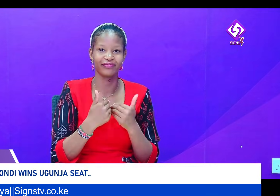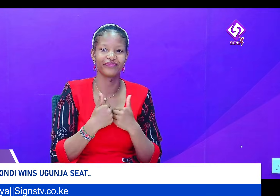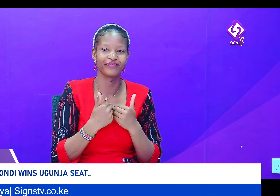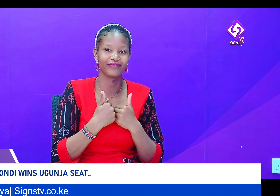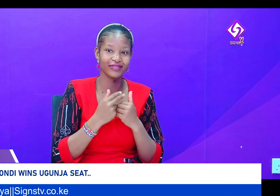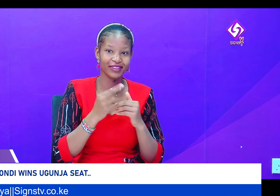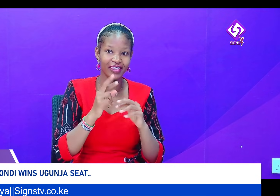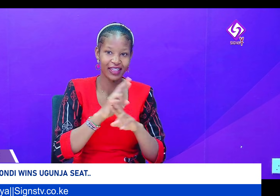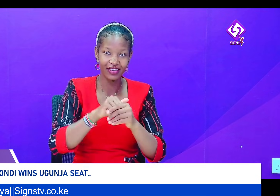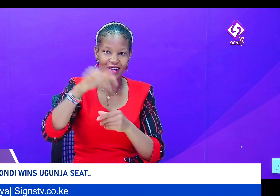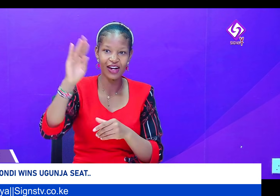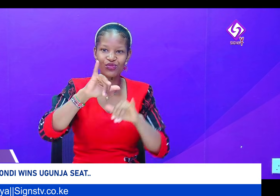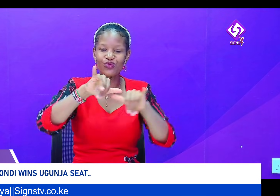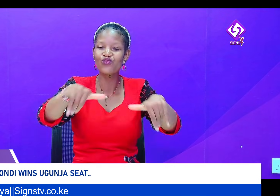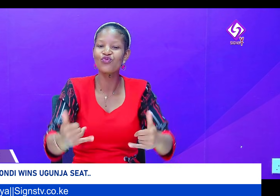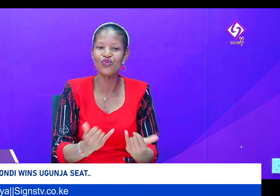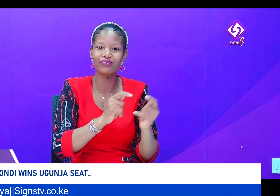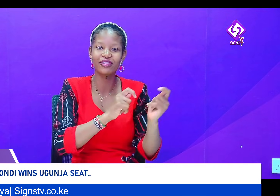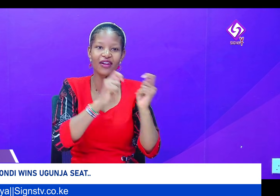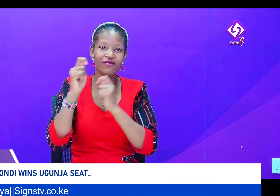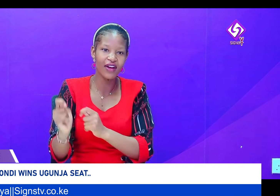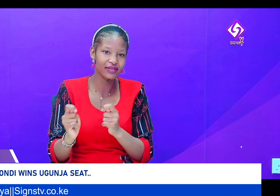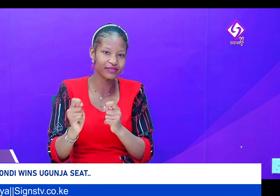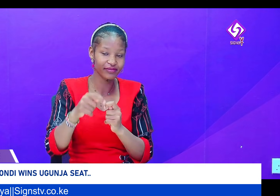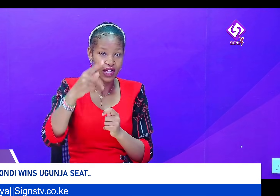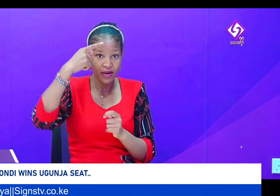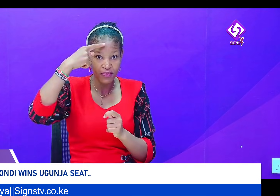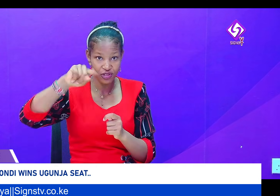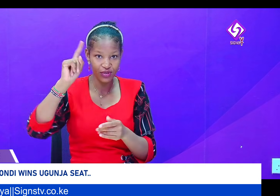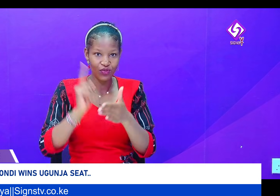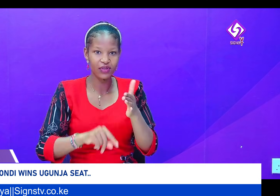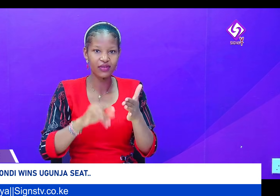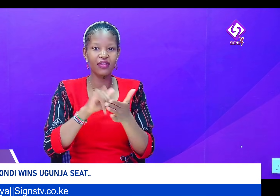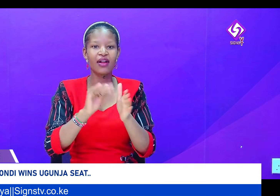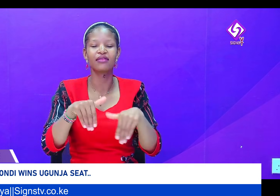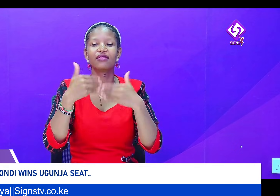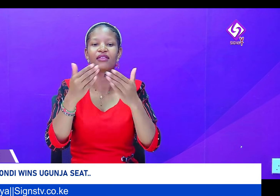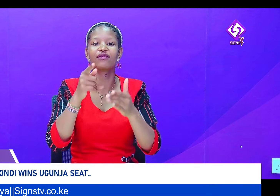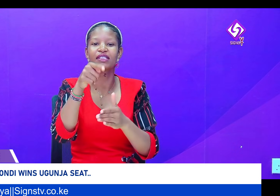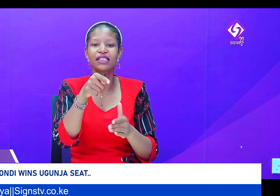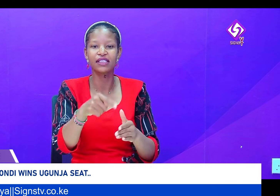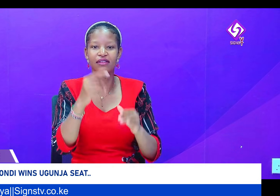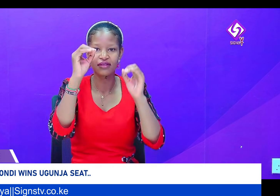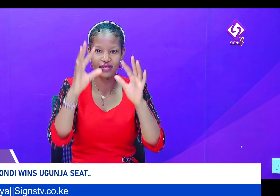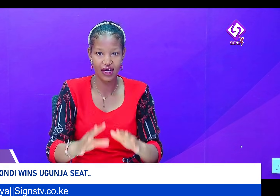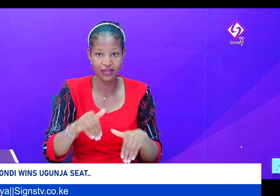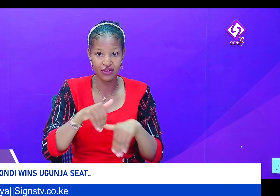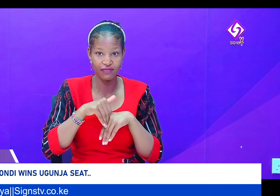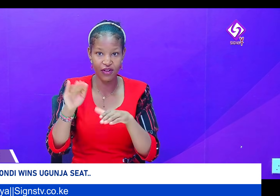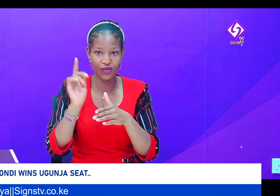Moving on to other news, the Teachers Service Commission, TSC, has rolled out a new transfer policy that